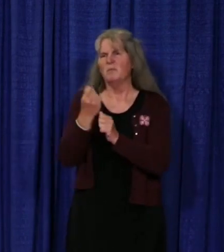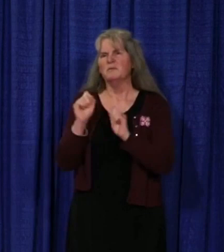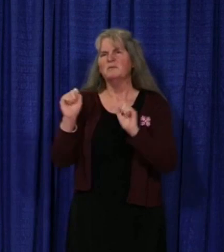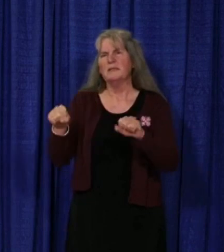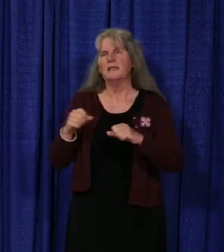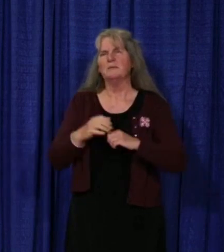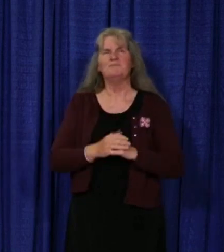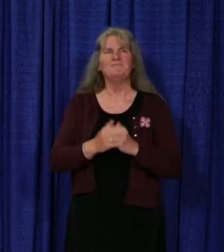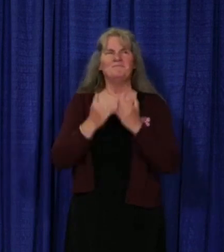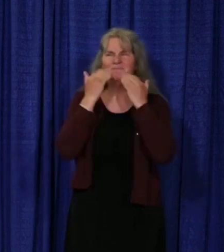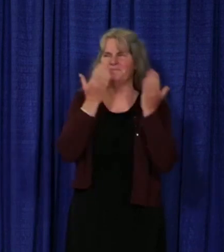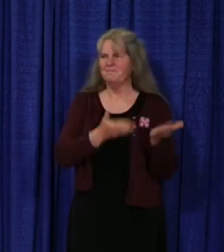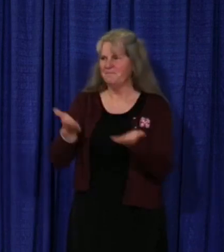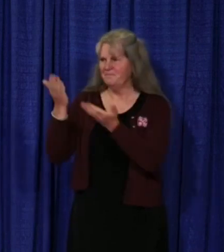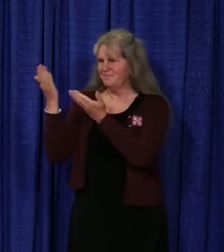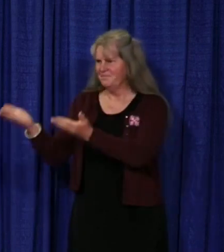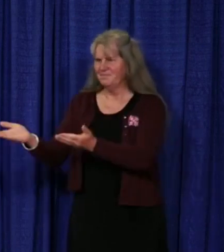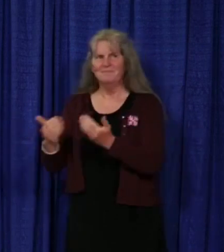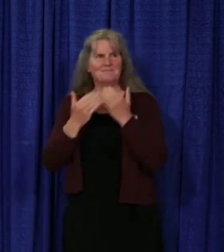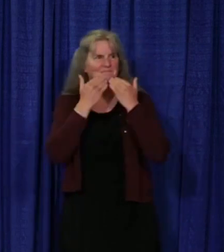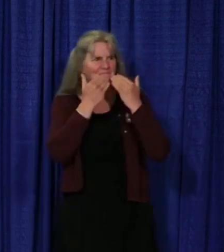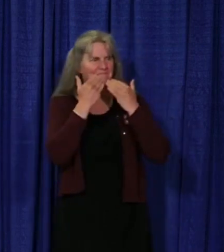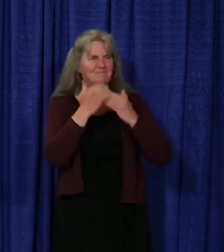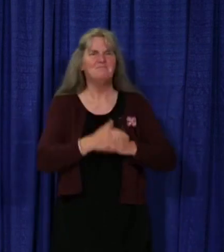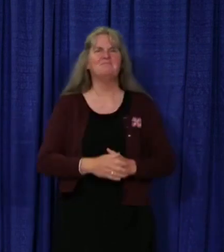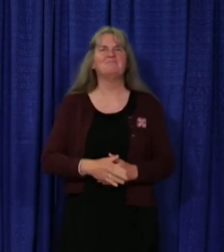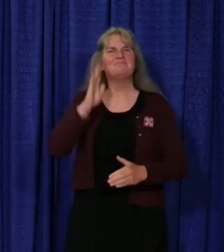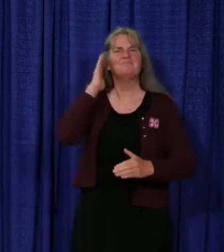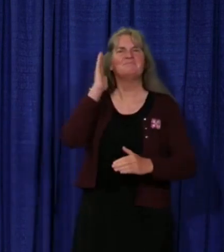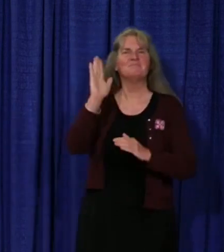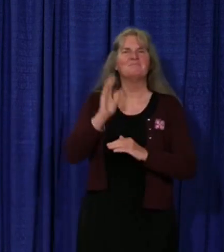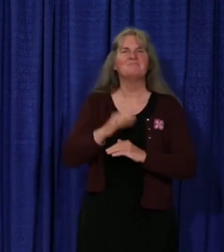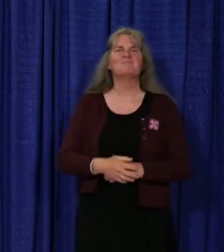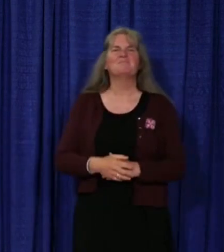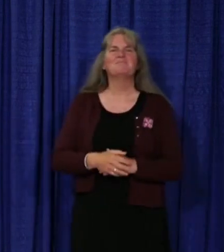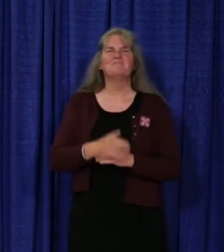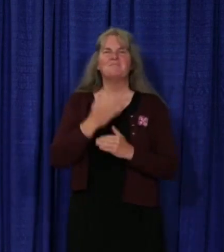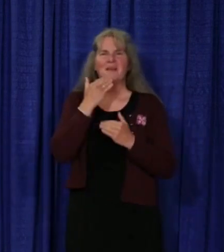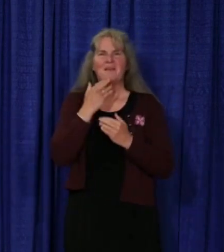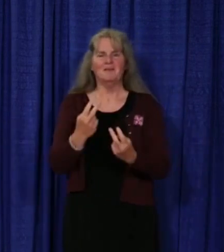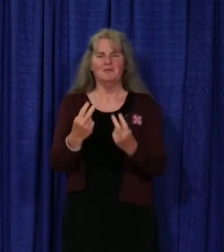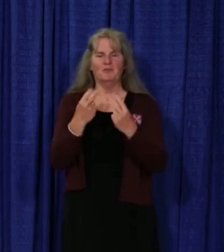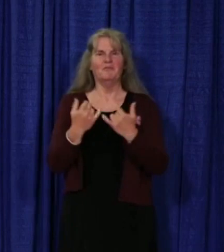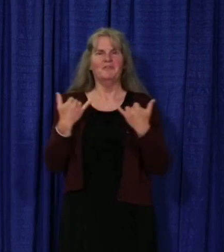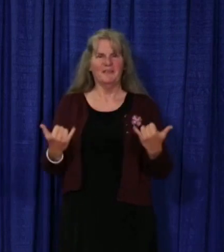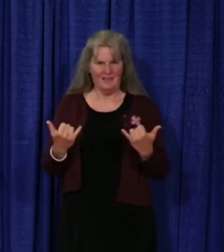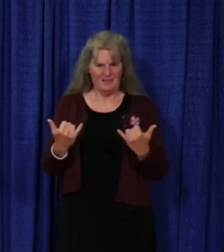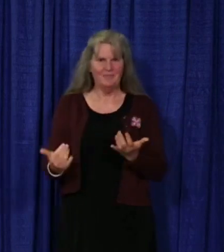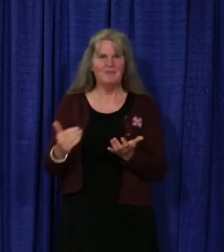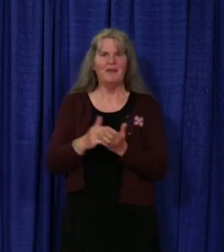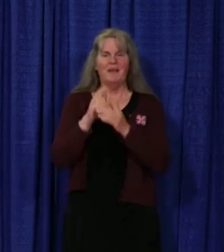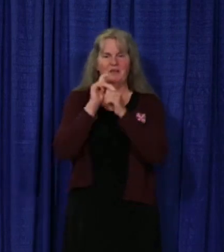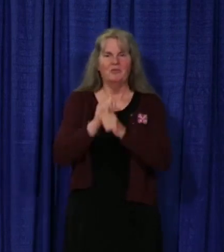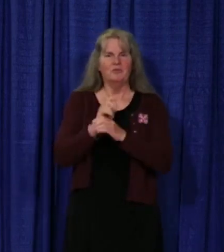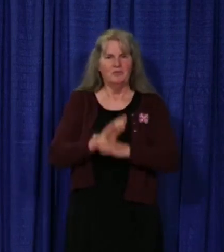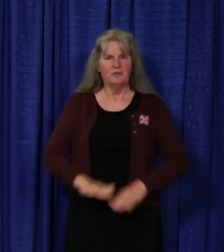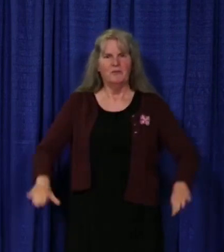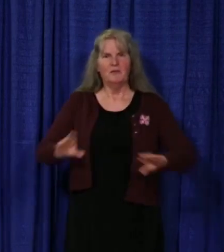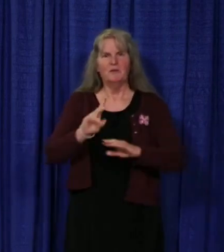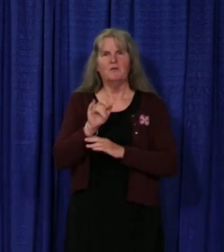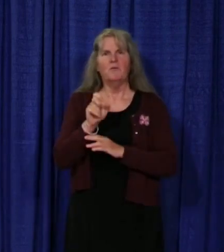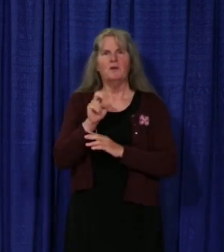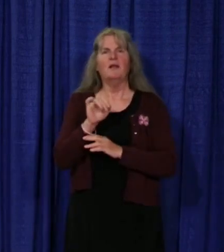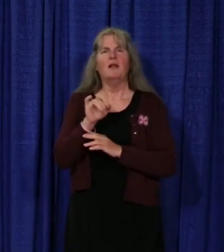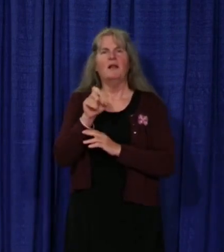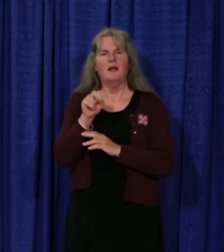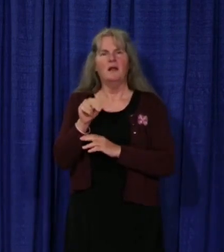follow-up. Premier Silver? Thank you very much, Matt. Hello, everybody, and thank you for joining us again here on the traditional territory of the Kwantlen